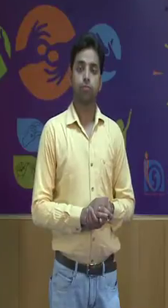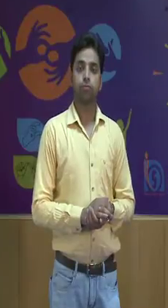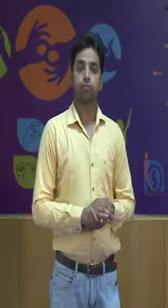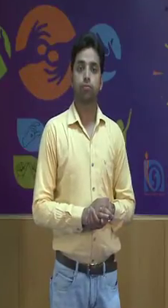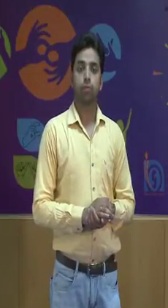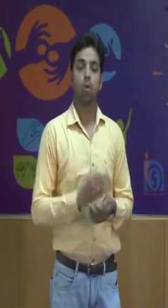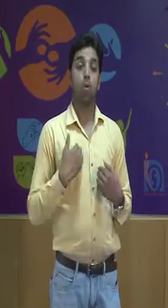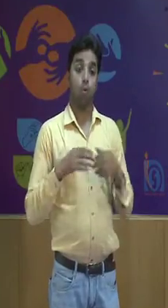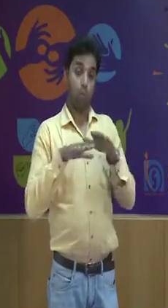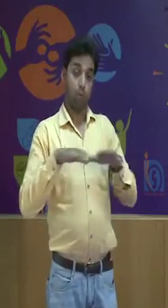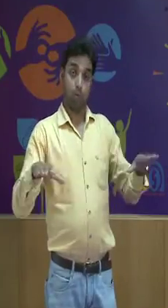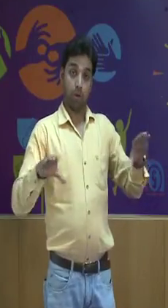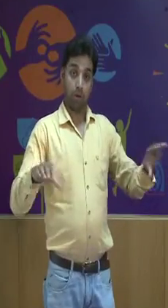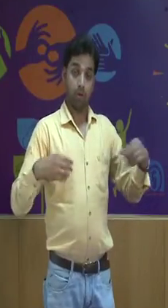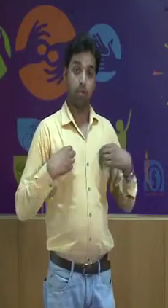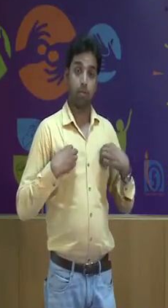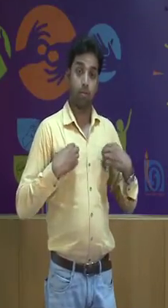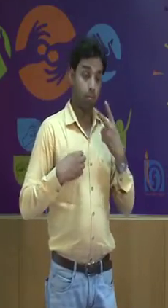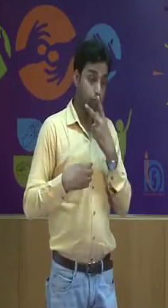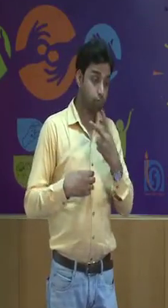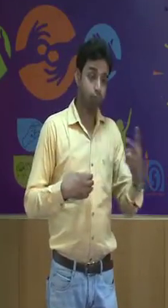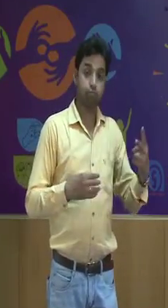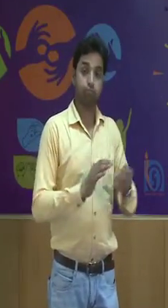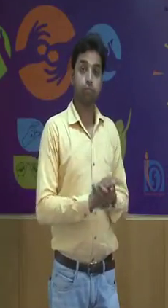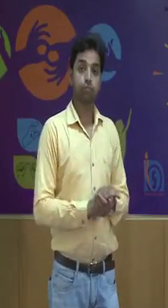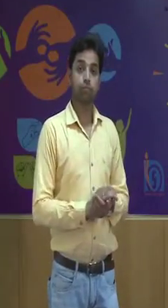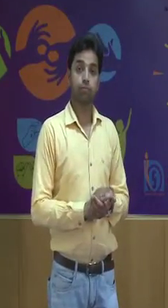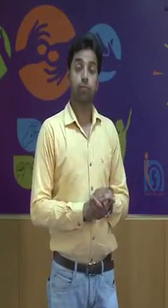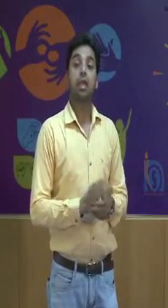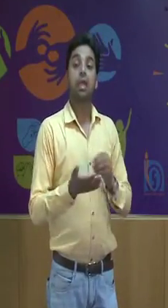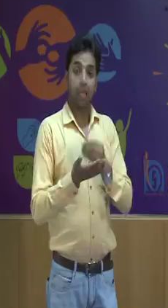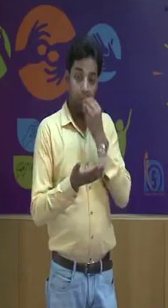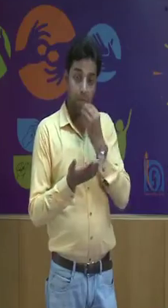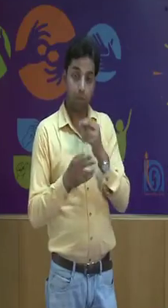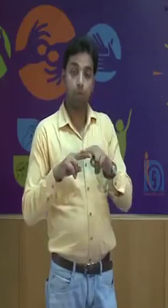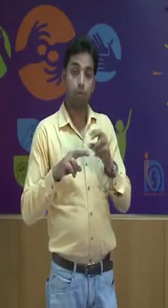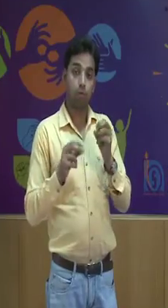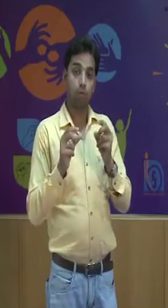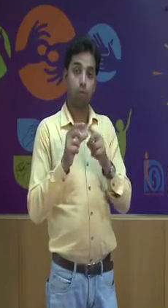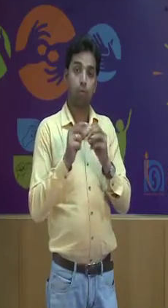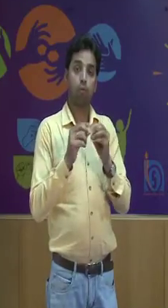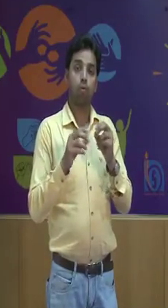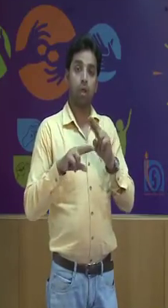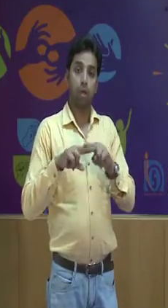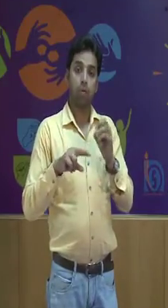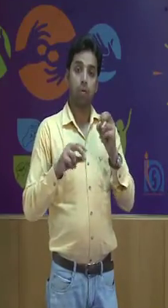of dead bodies and eat food from broken vessels.